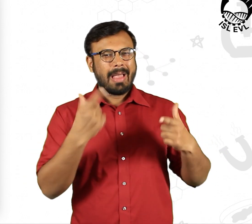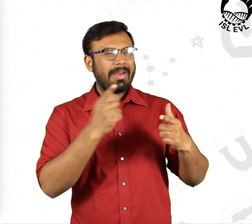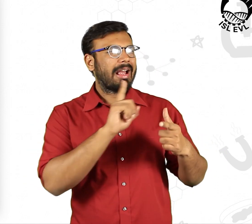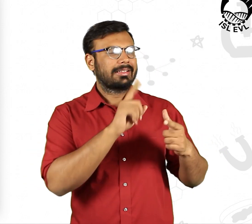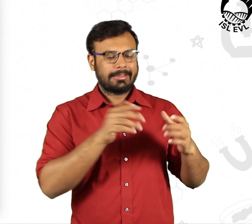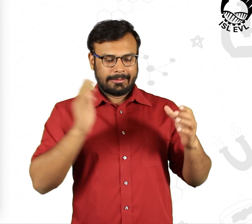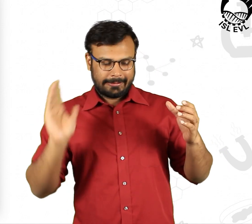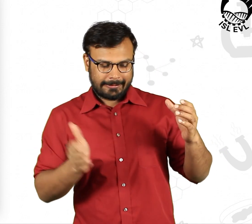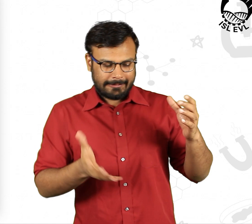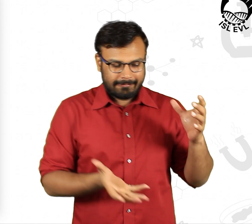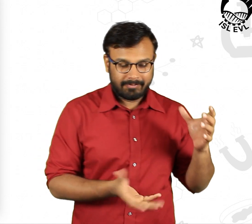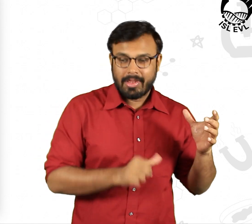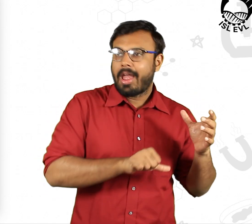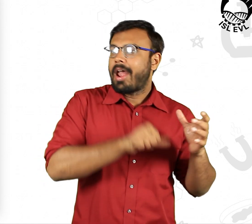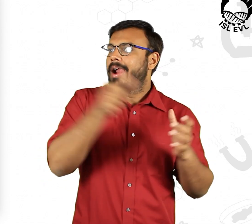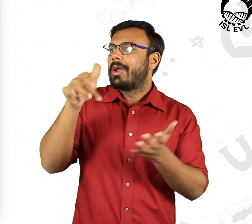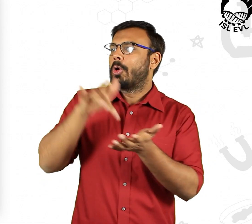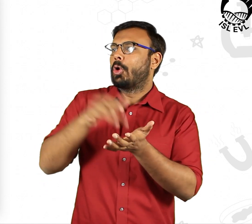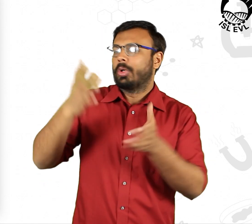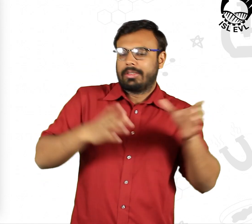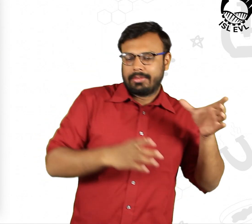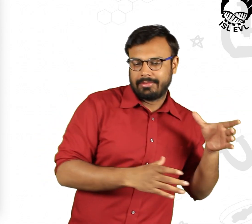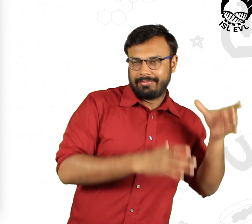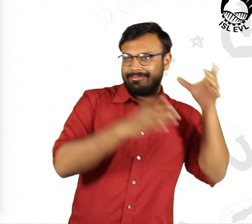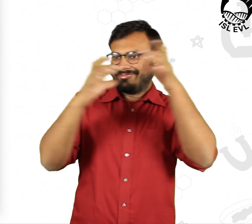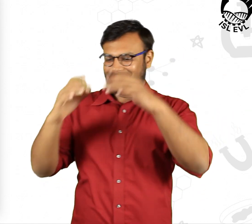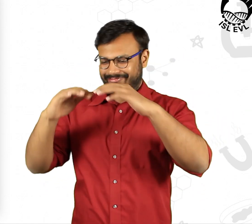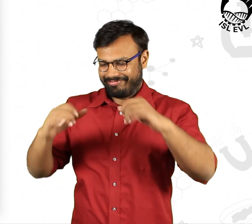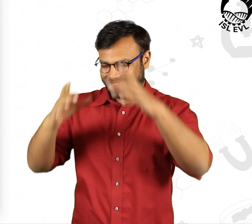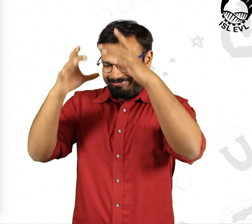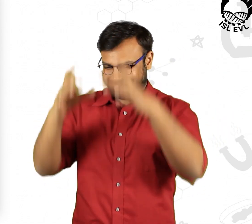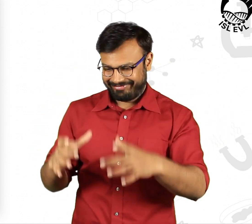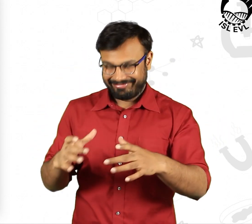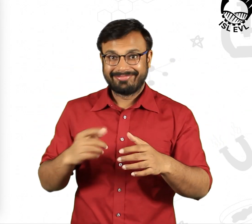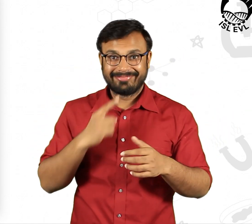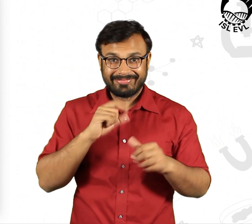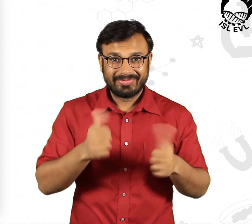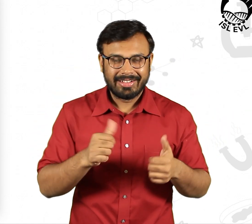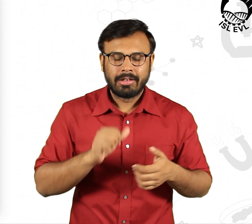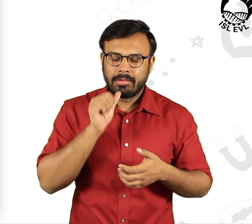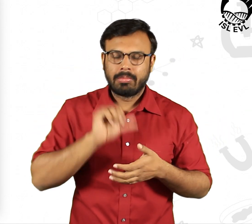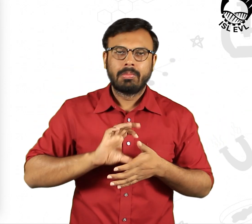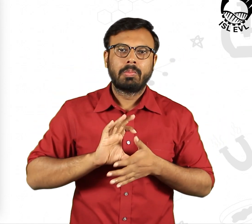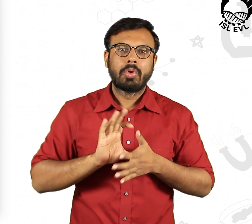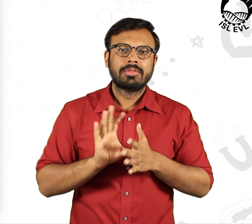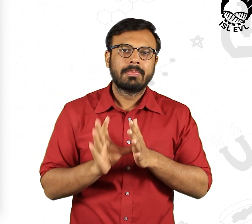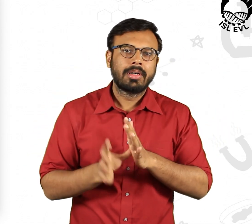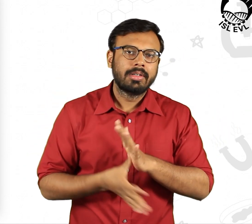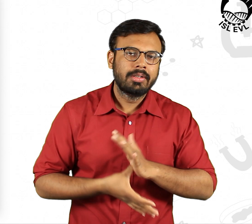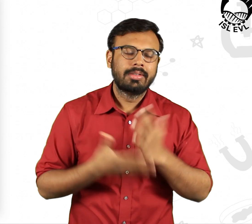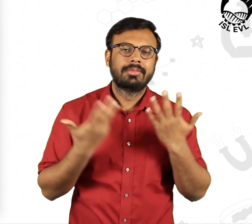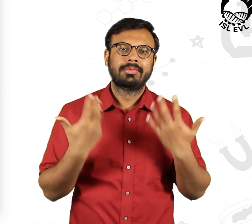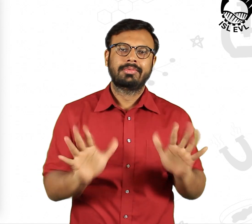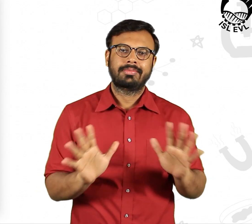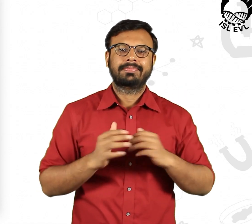Do you think we can just pull a tree and plant it in some other place? We cannot.